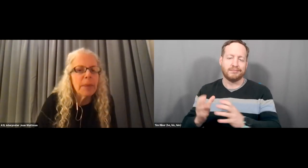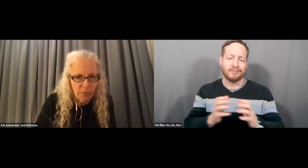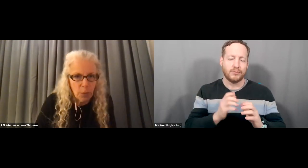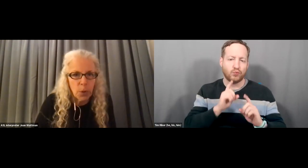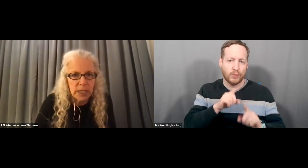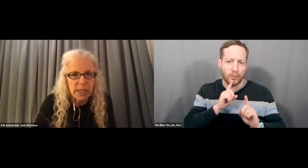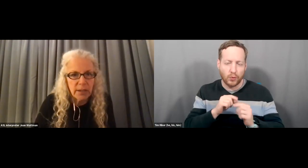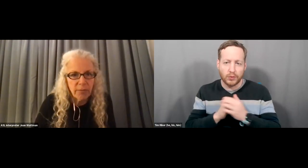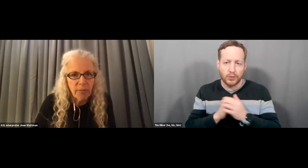committee reports.